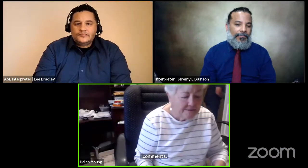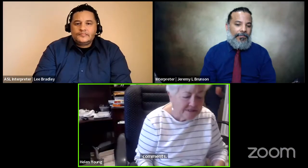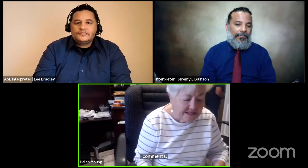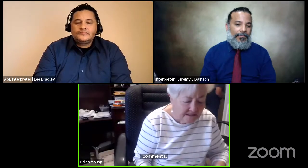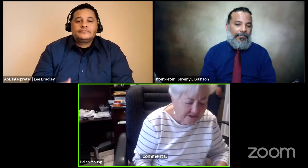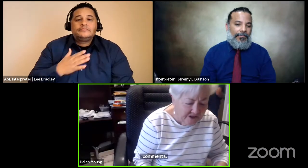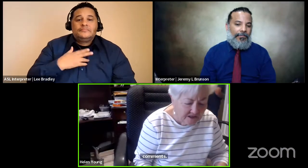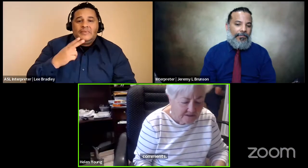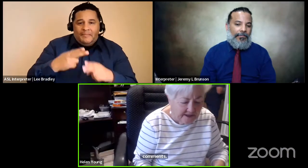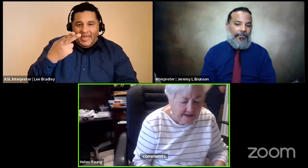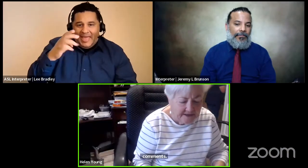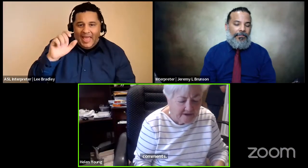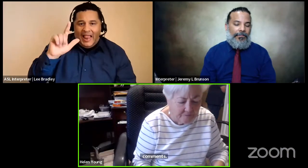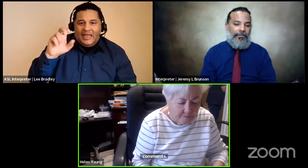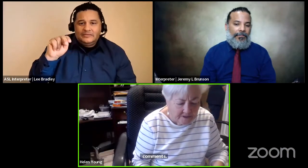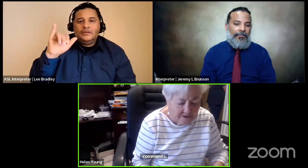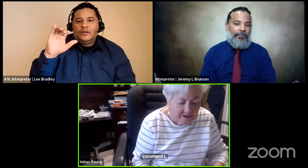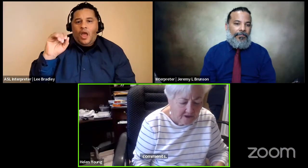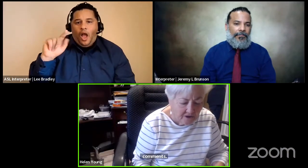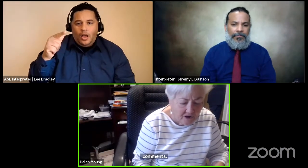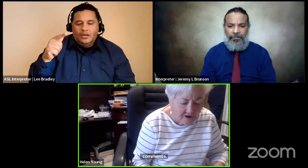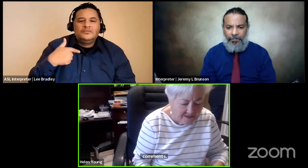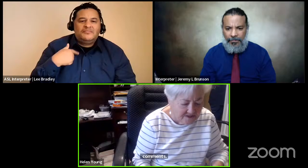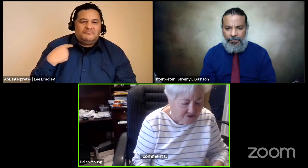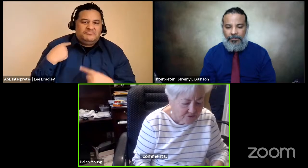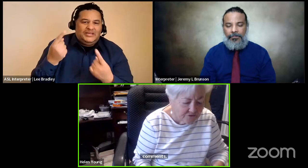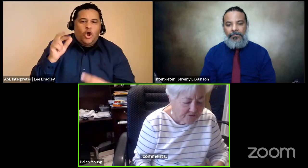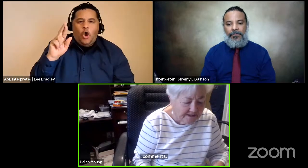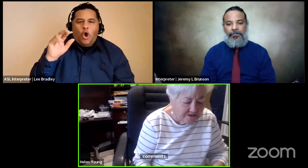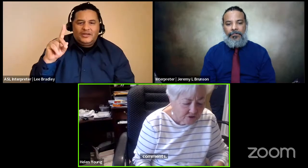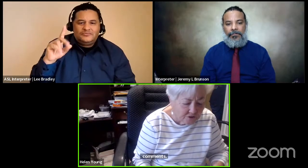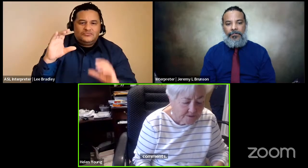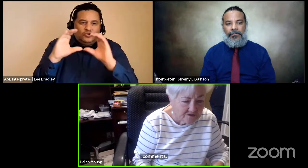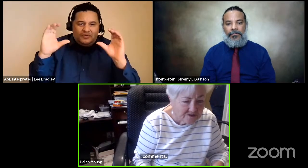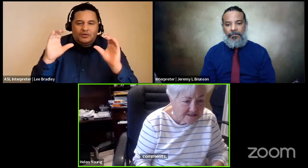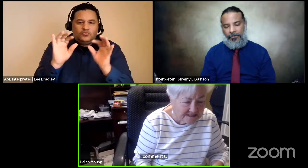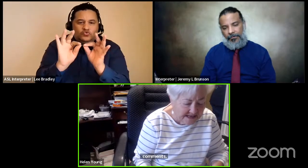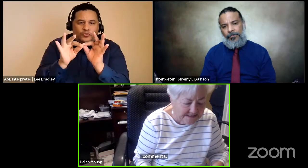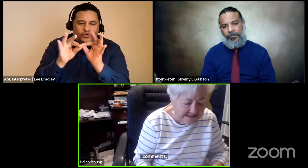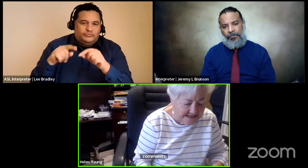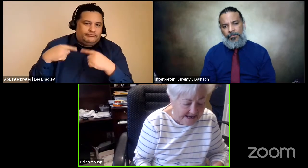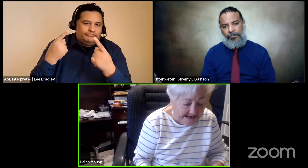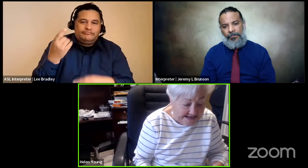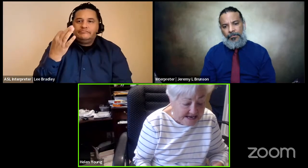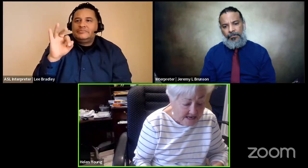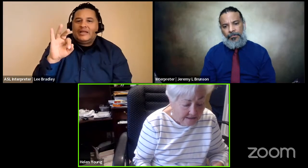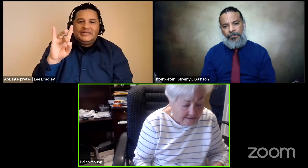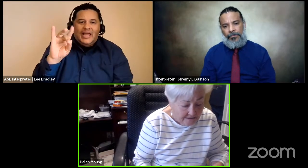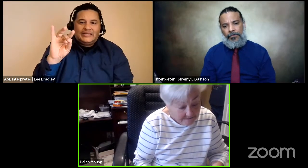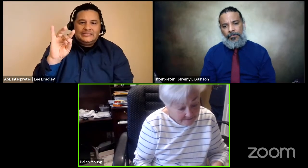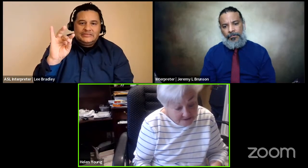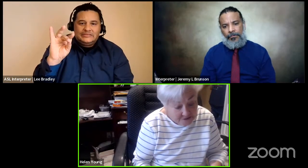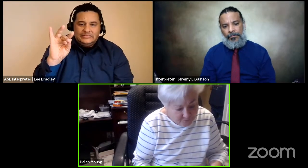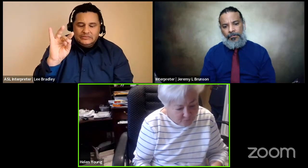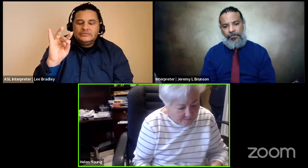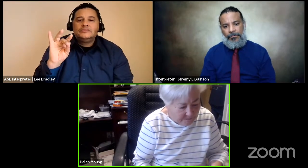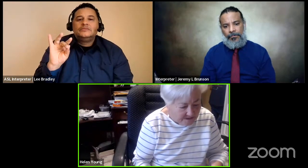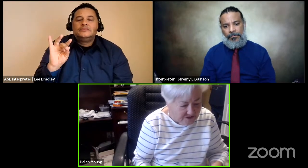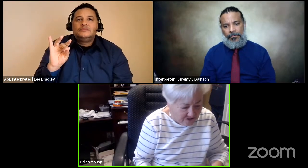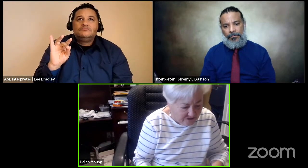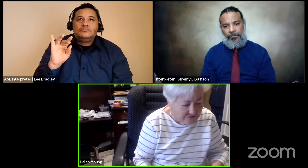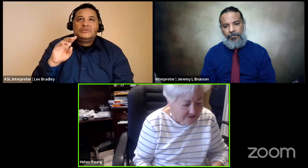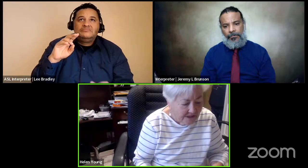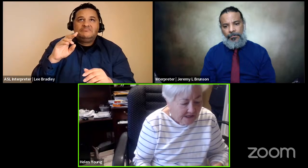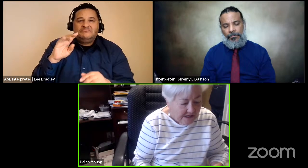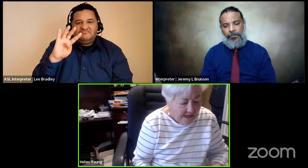My name is Helen Young, and I've been a RID certified interpreter since 1980. That's 40